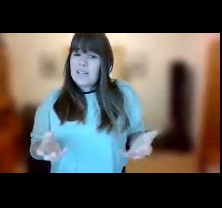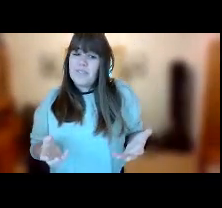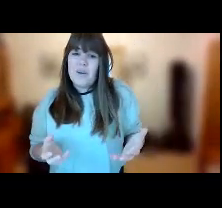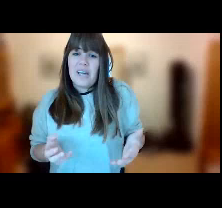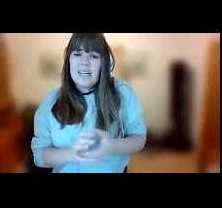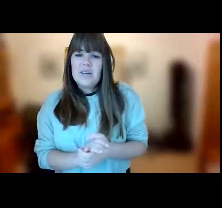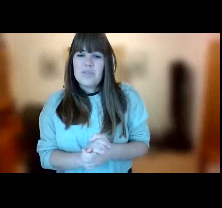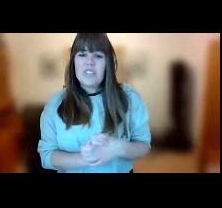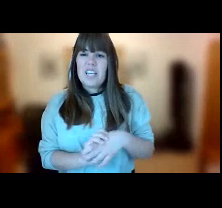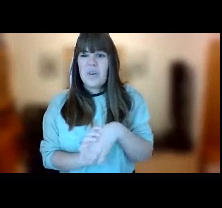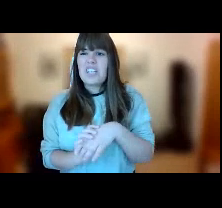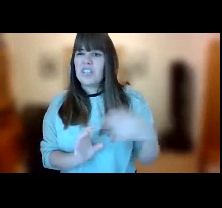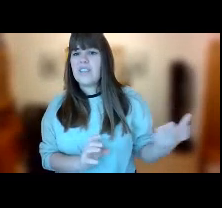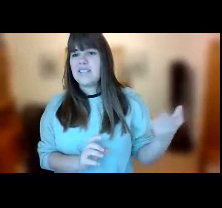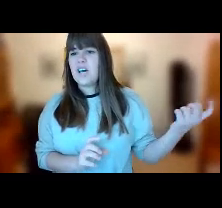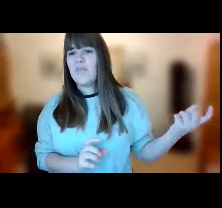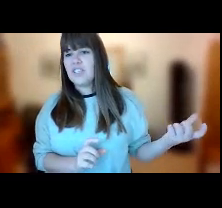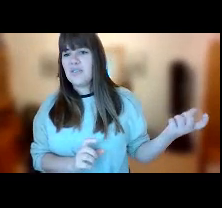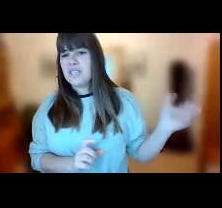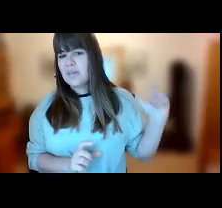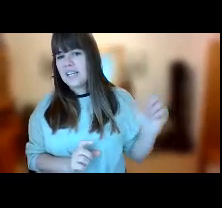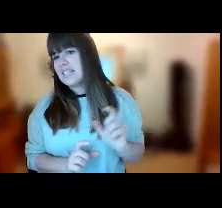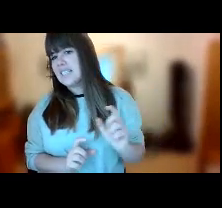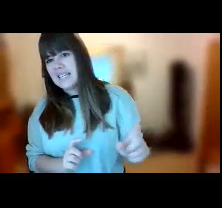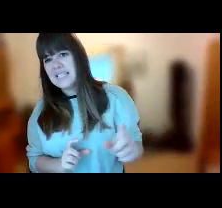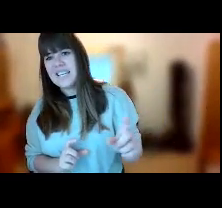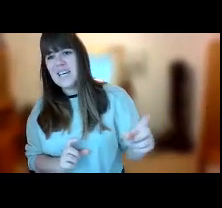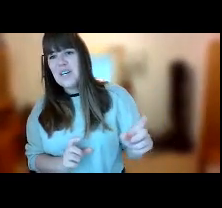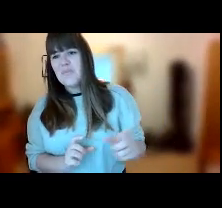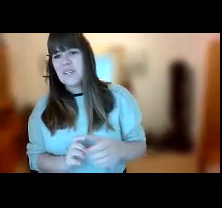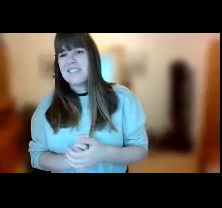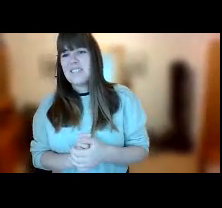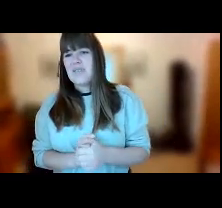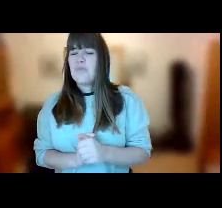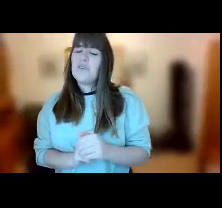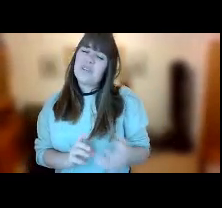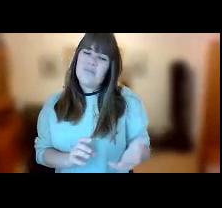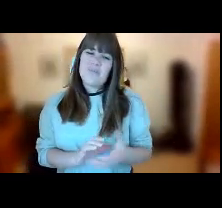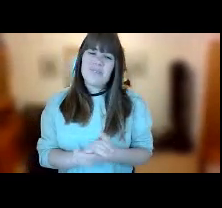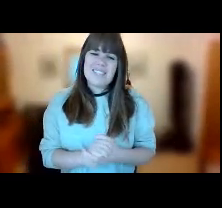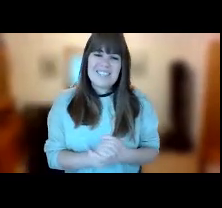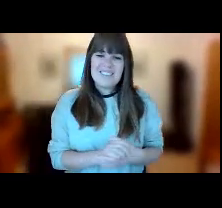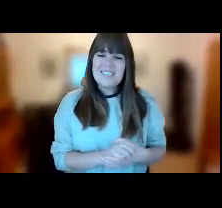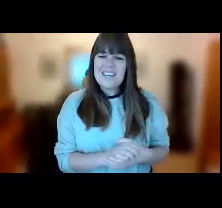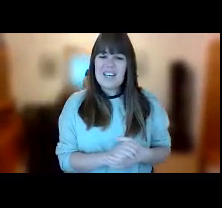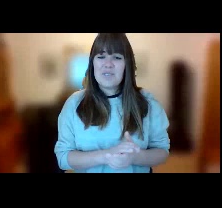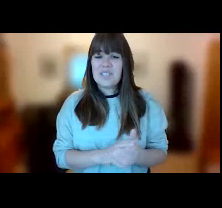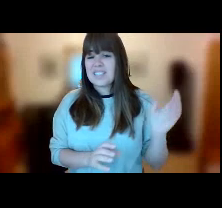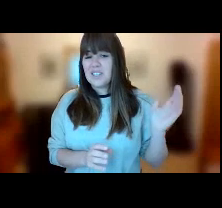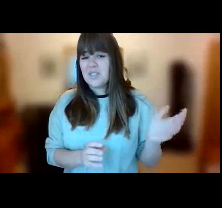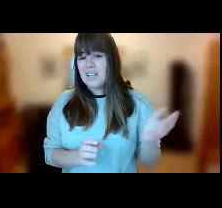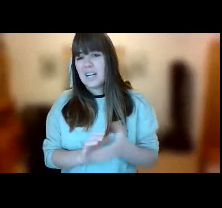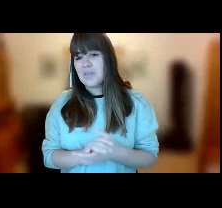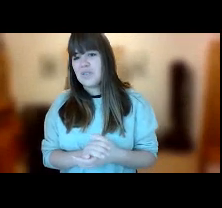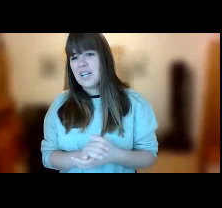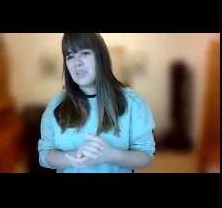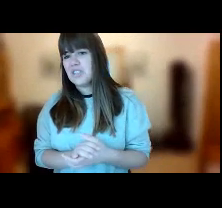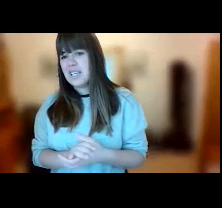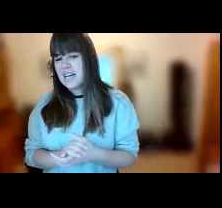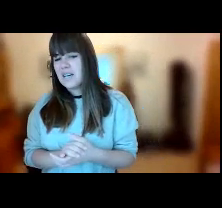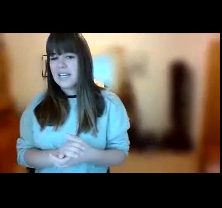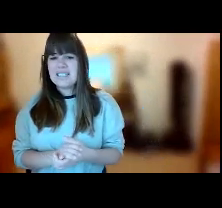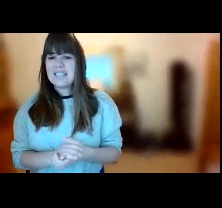a respectful way, but just saying, "Oh, actually, I think the term that's used nowadays is this," because you will get people that do use exclusionary language